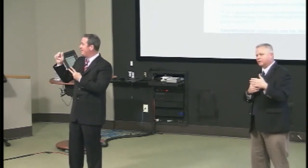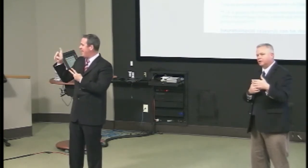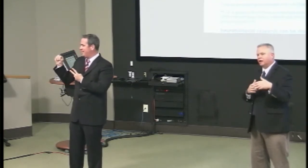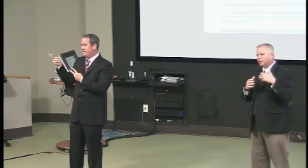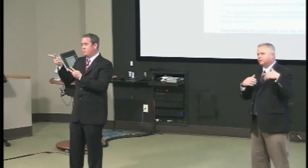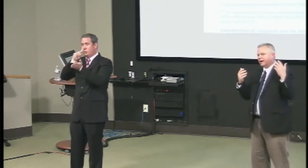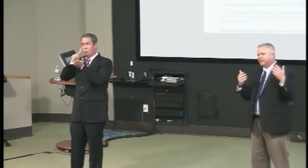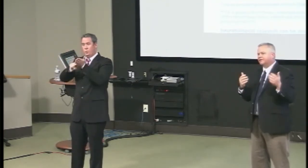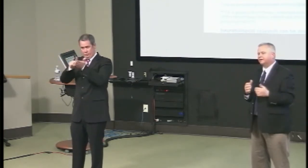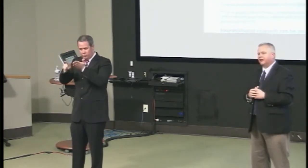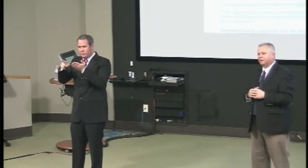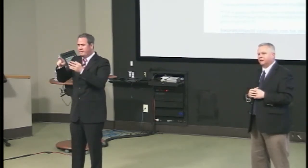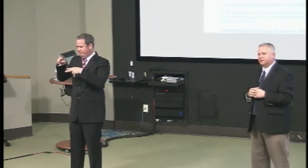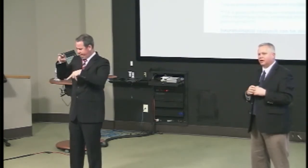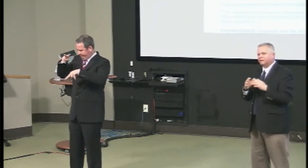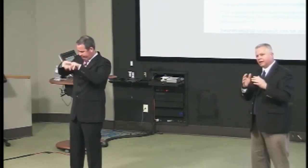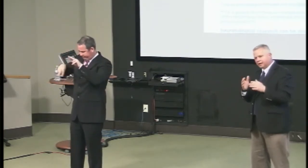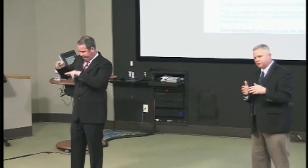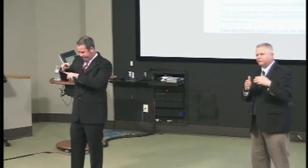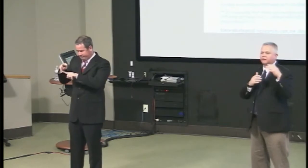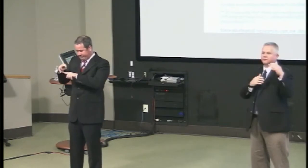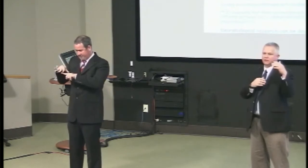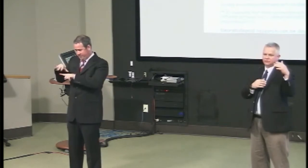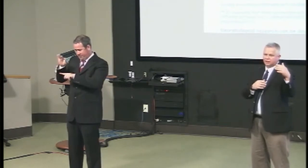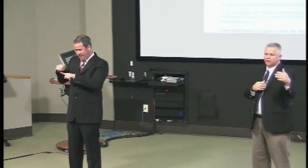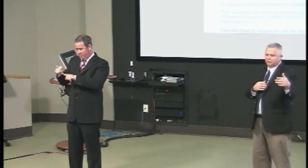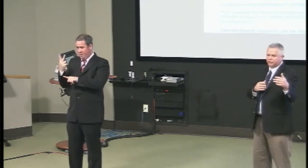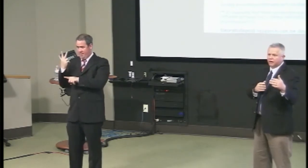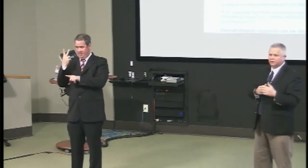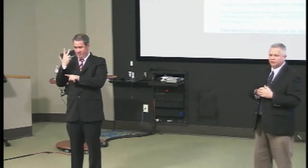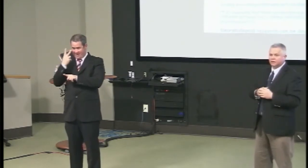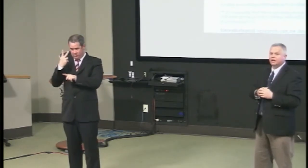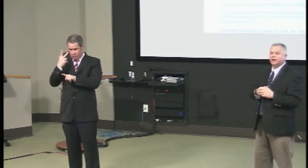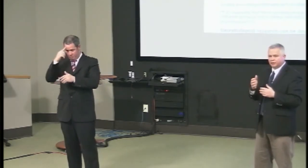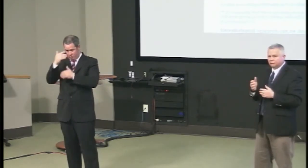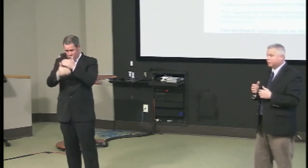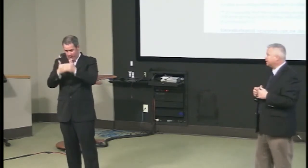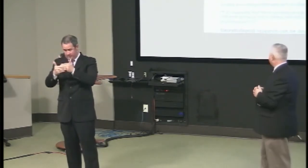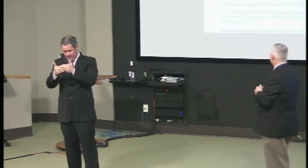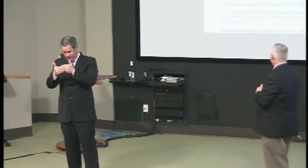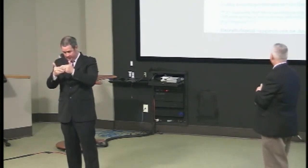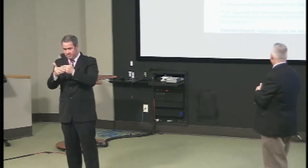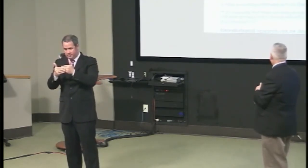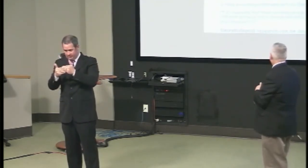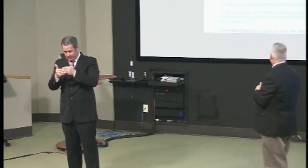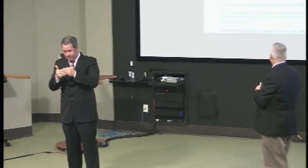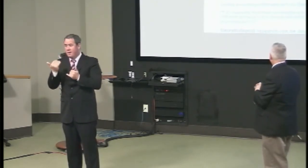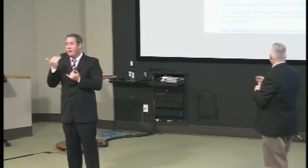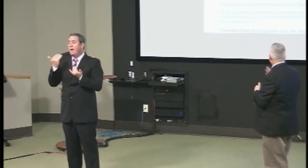factor underlying the development of later difficulties in phonology and in reading.